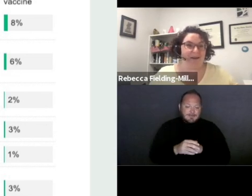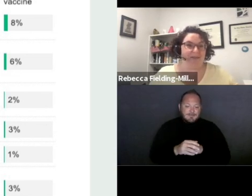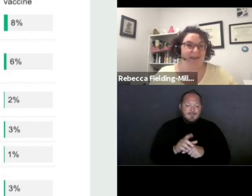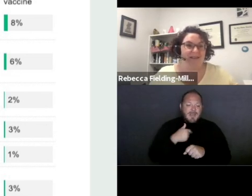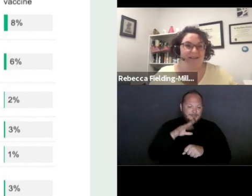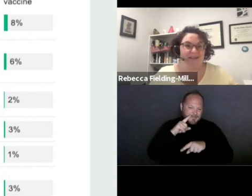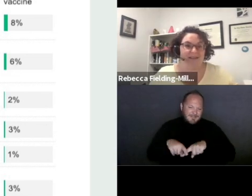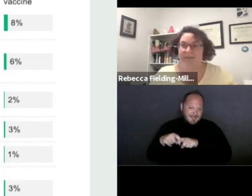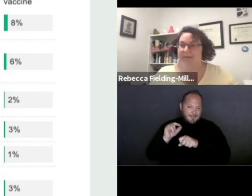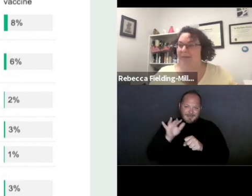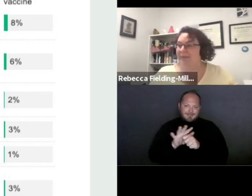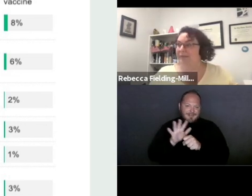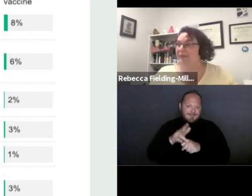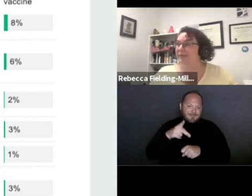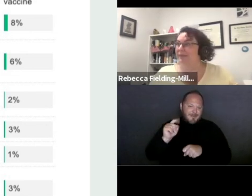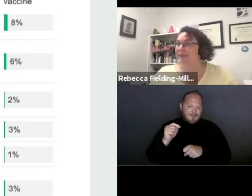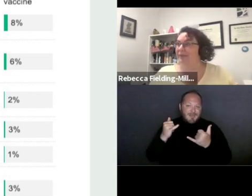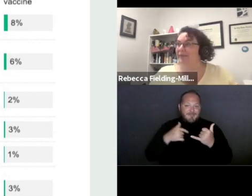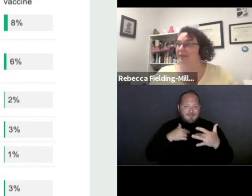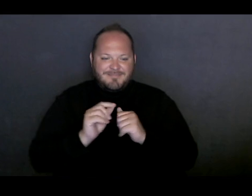just have a conversation.